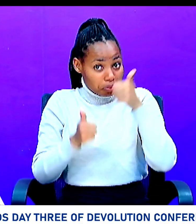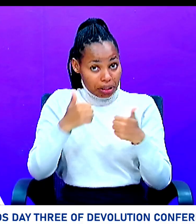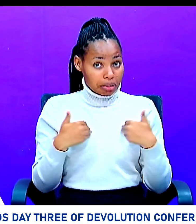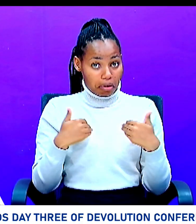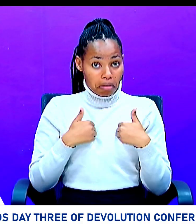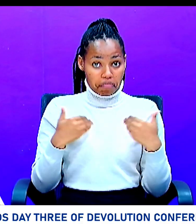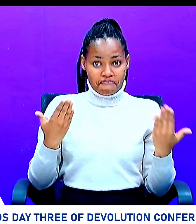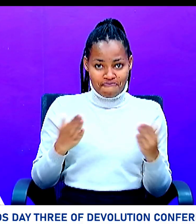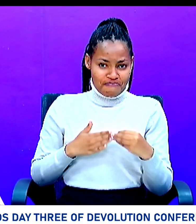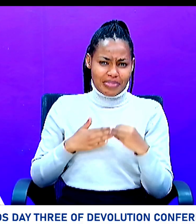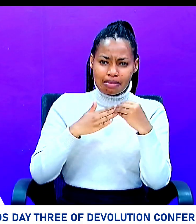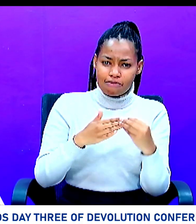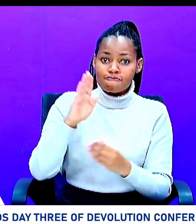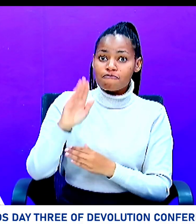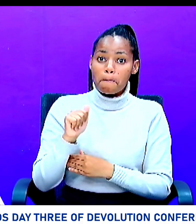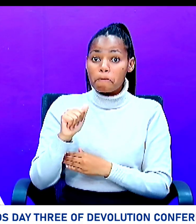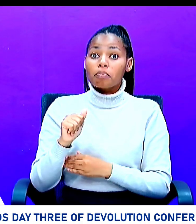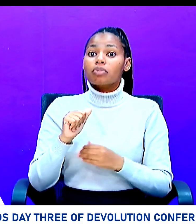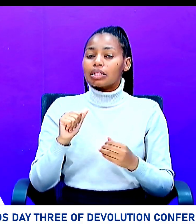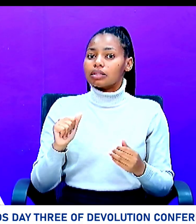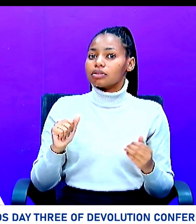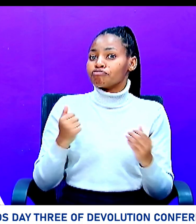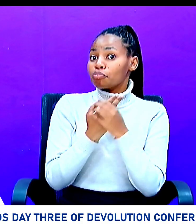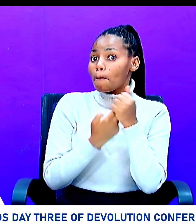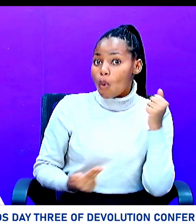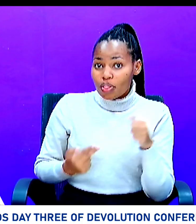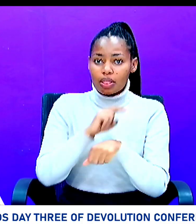leaders from both the national and county governments,